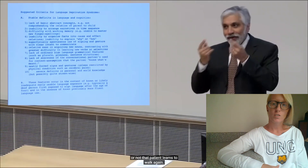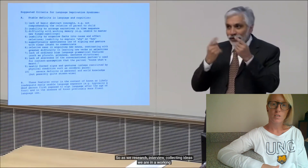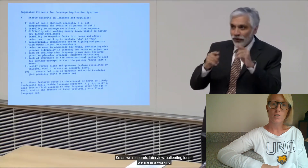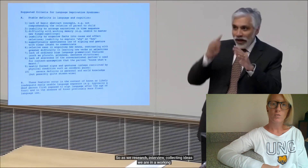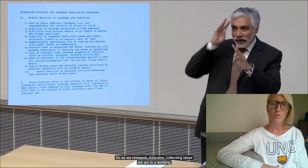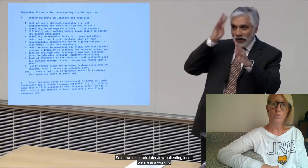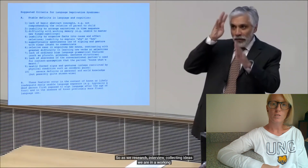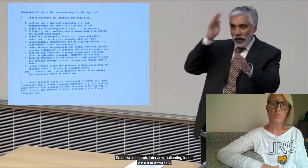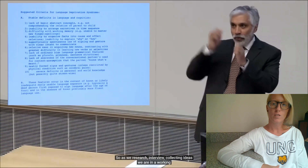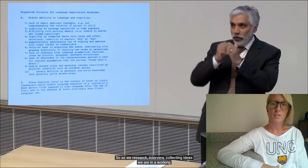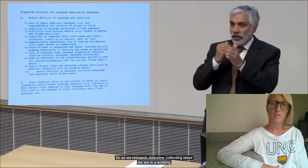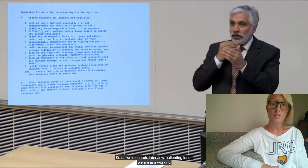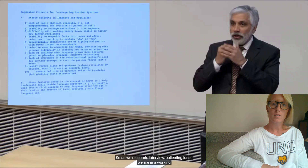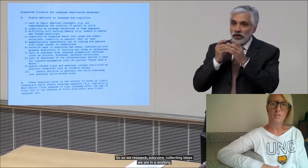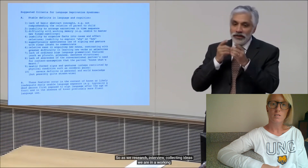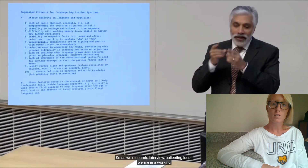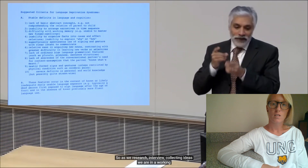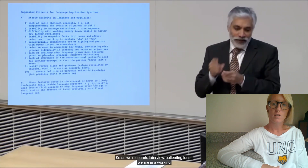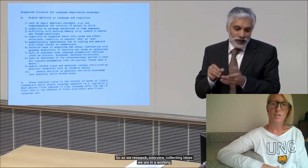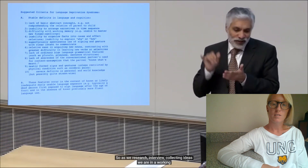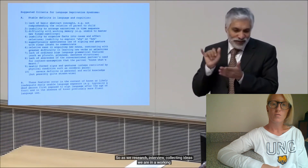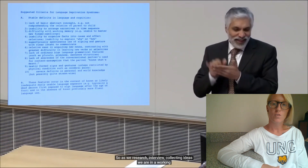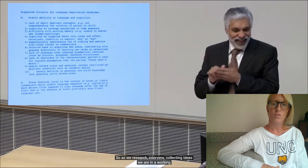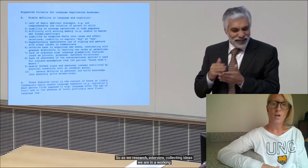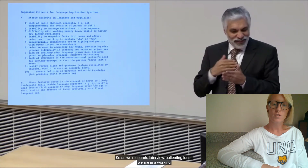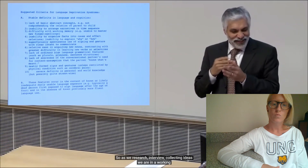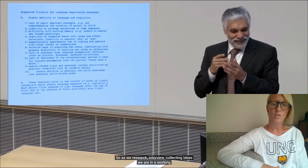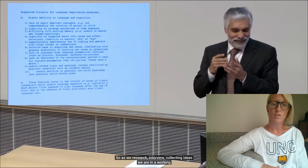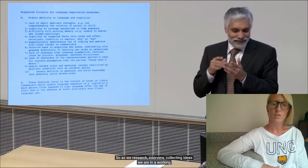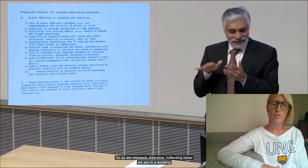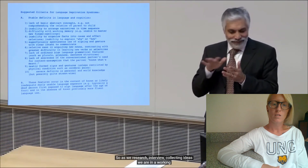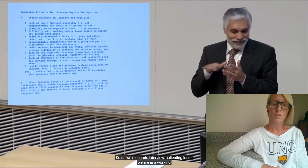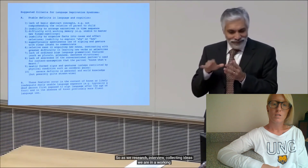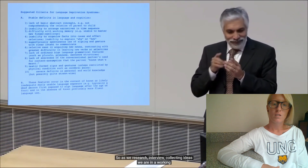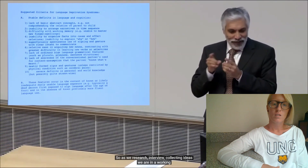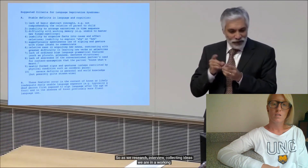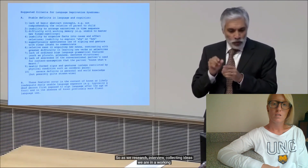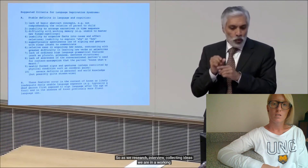I took So an as we interview with different research, ideas interview, collecting and different ideas, thoughts with